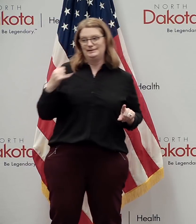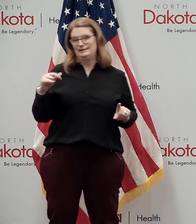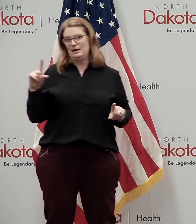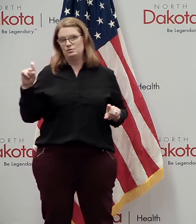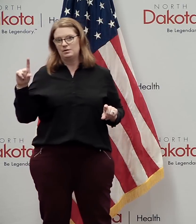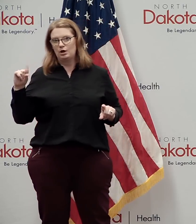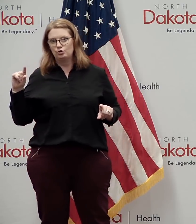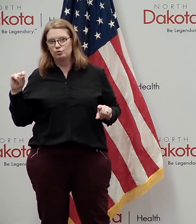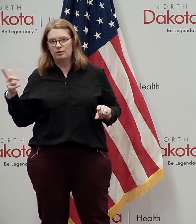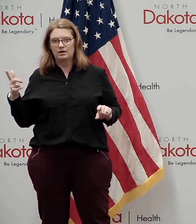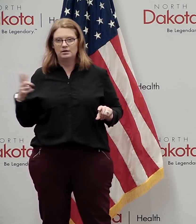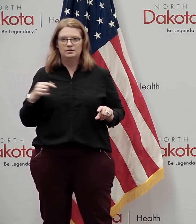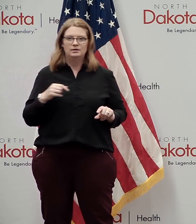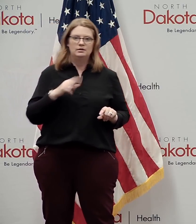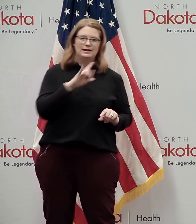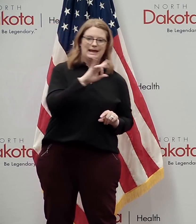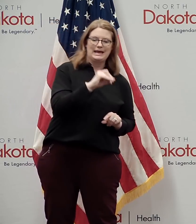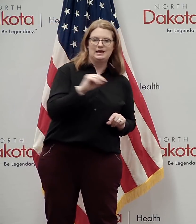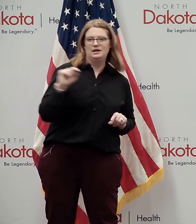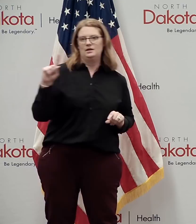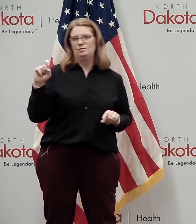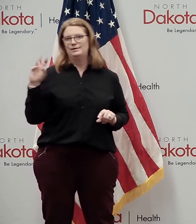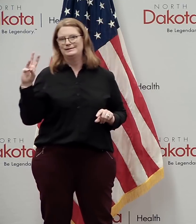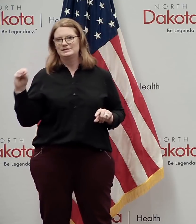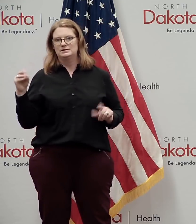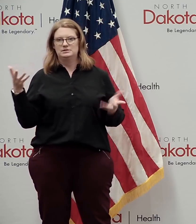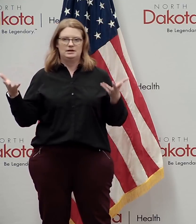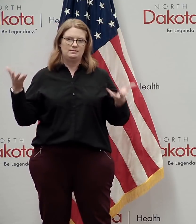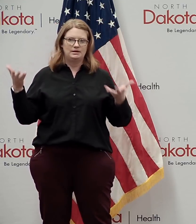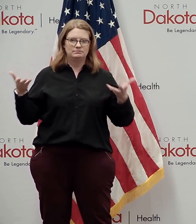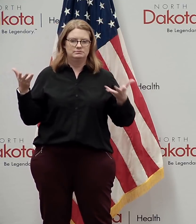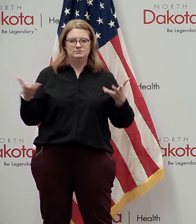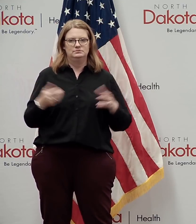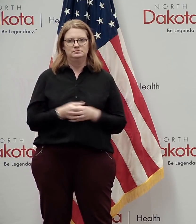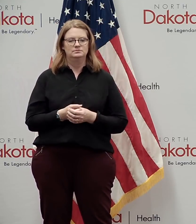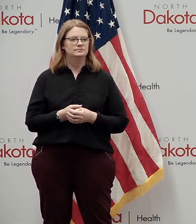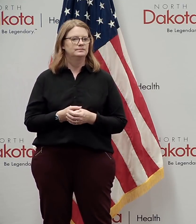120, as opposed to one was 80 and one was 160.